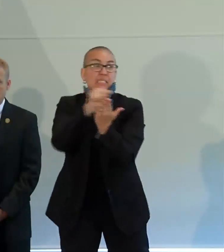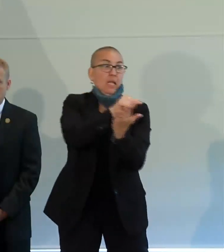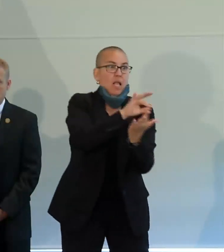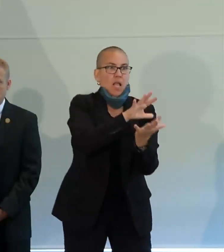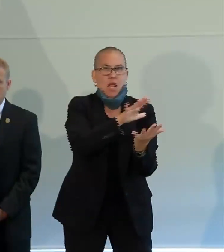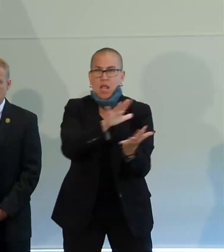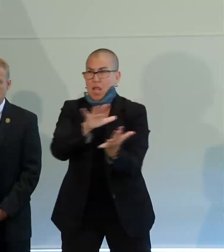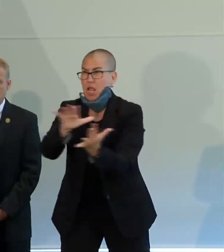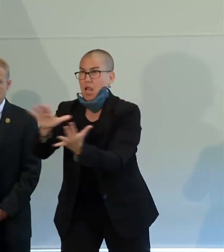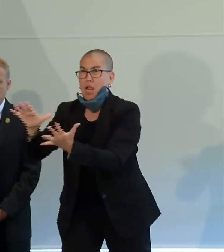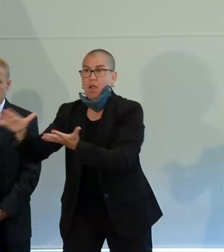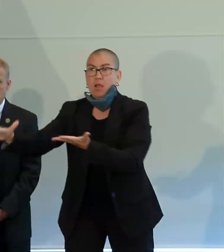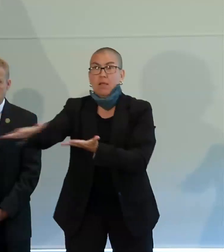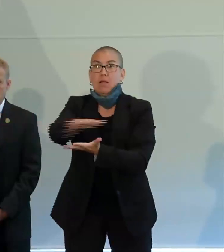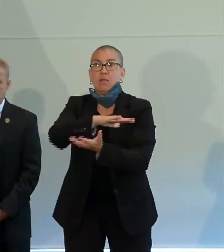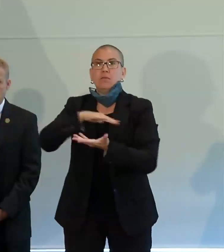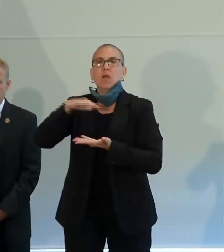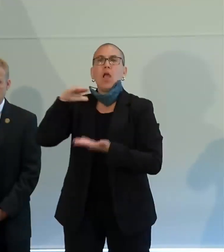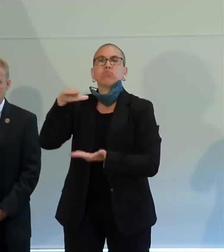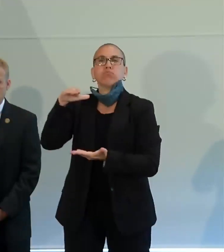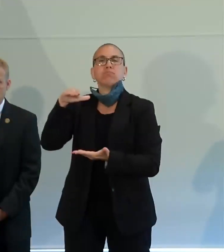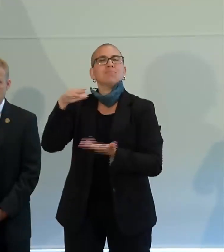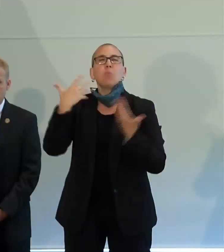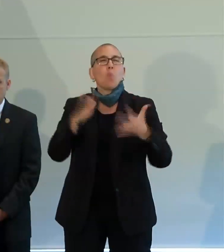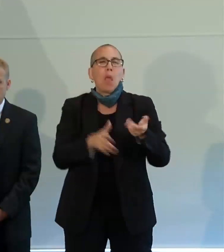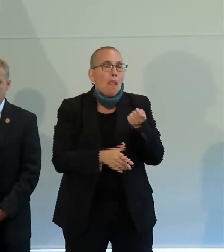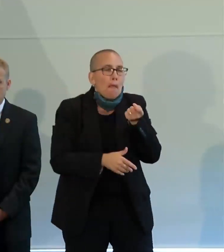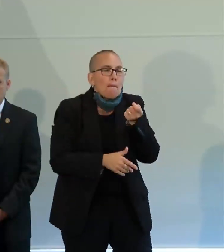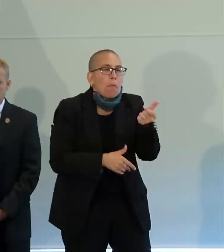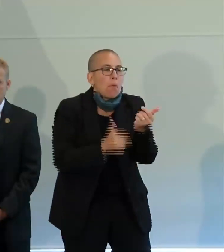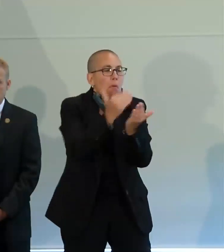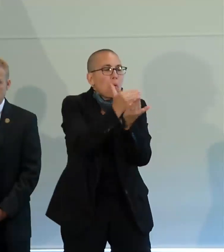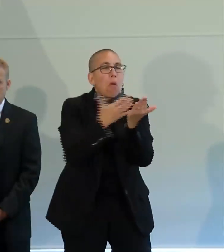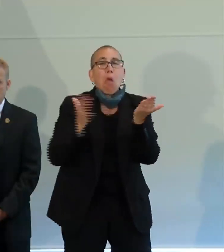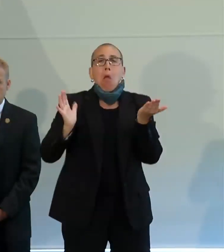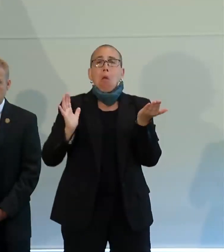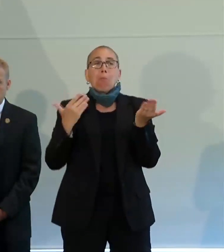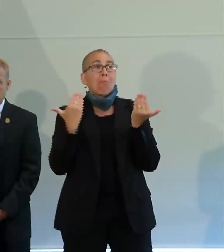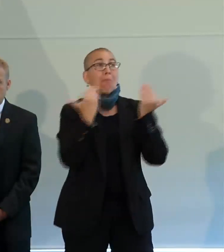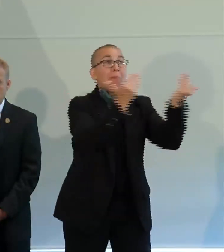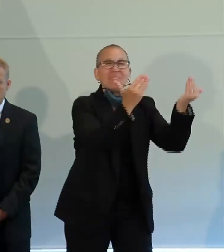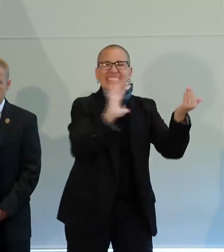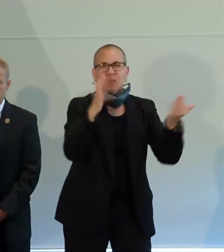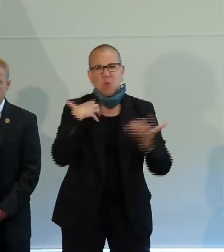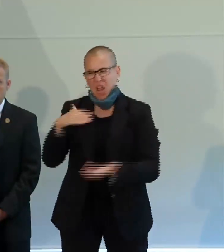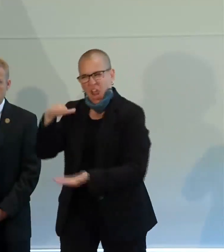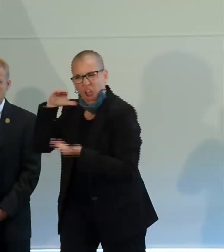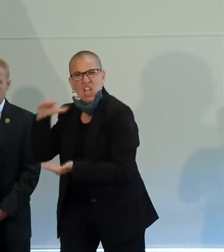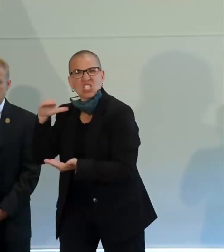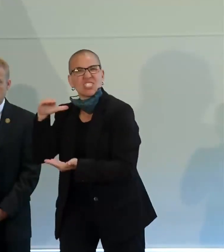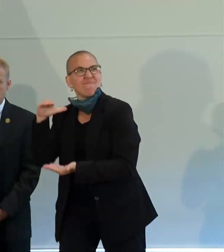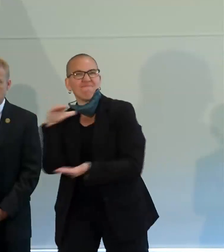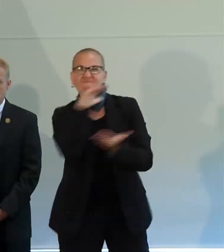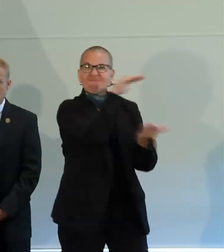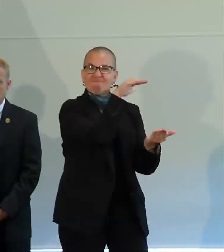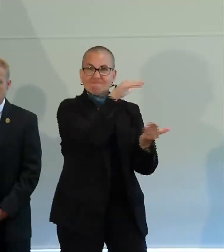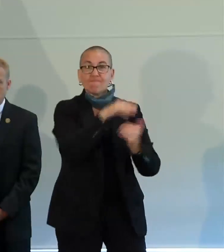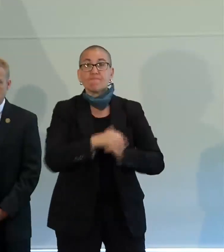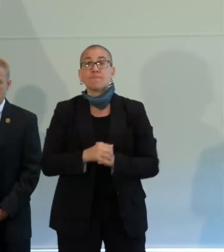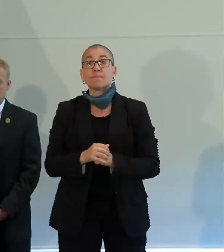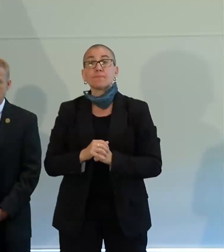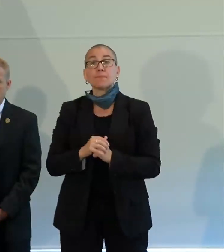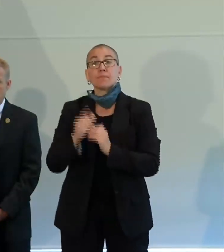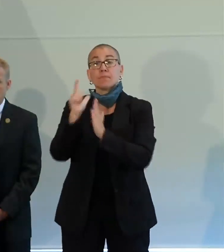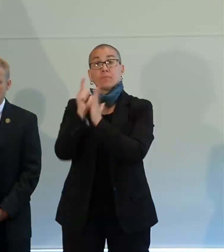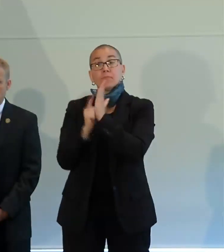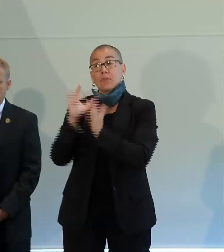thing. Winning a conviction will be hard. In fact, County Attorney Freeman is the only prosecutor in the